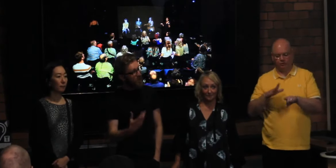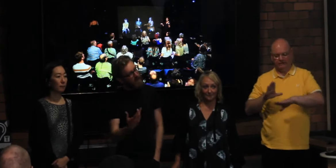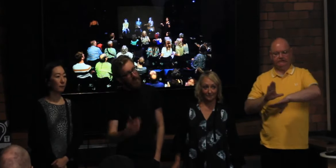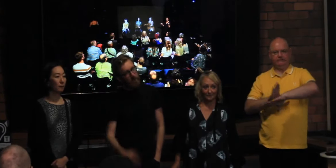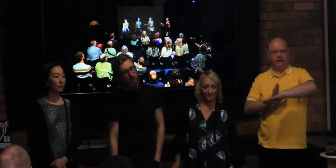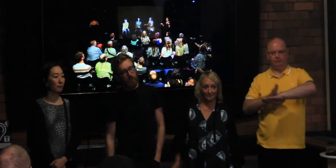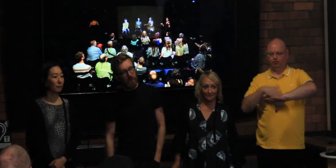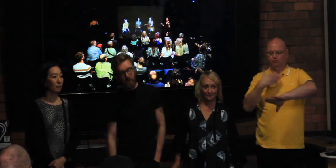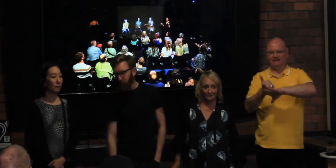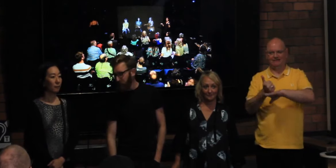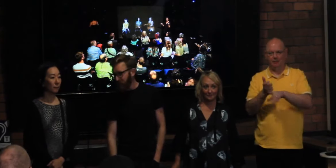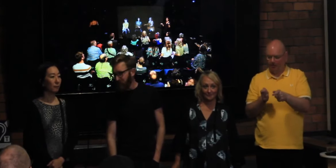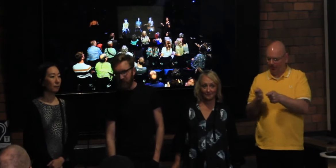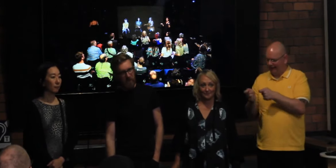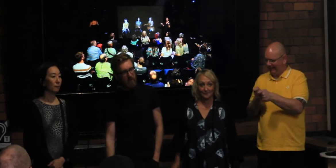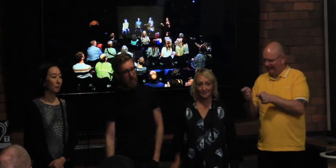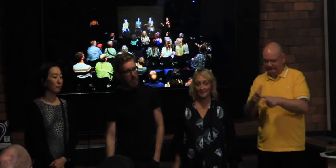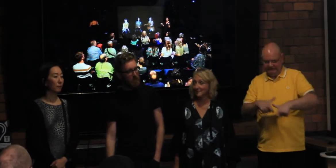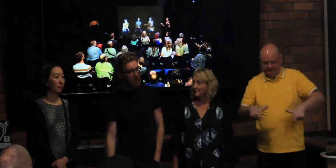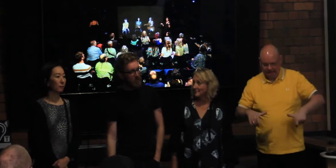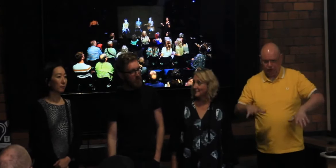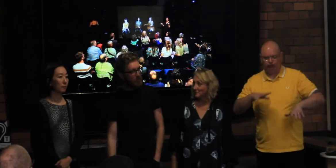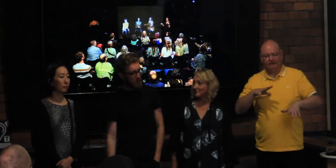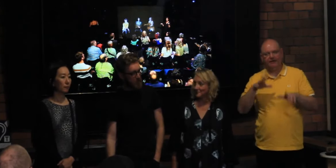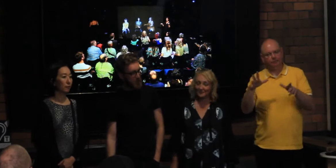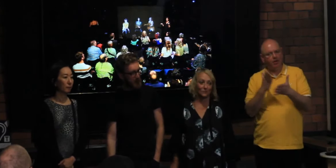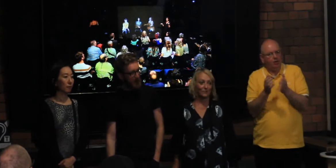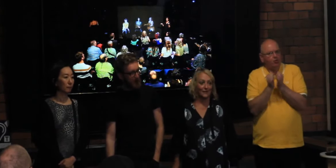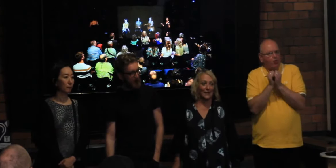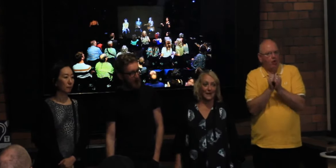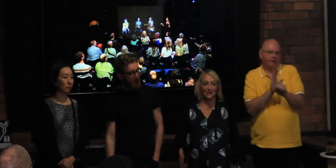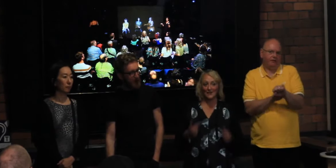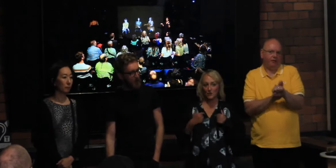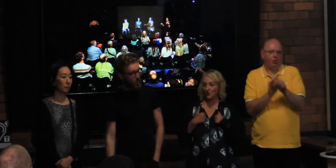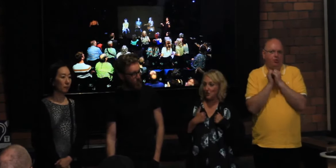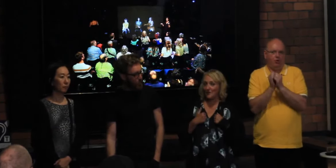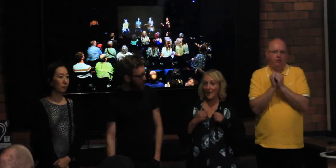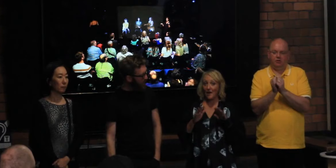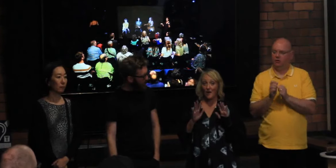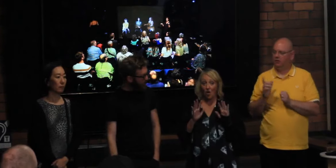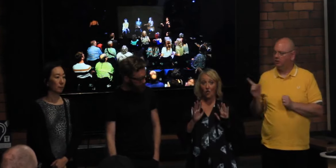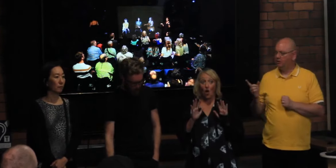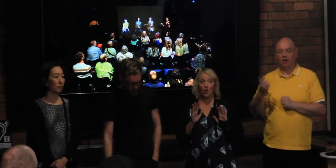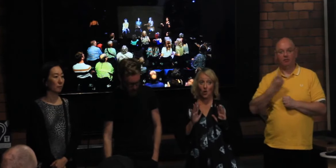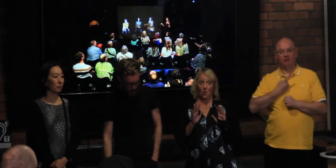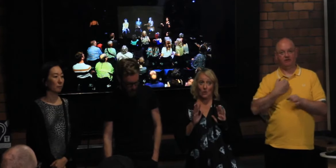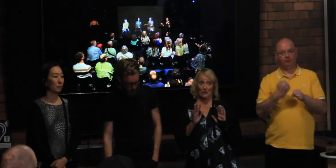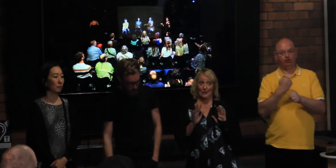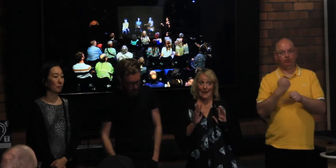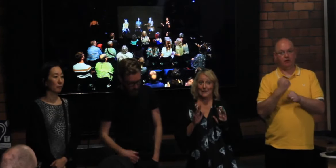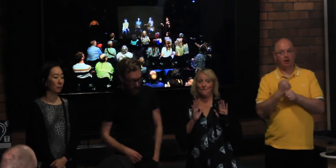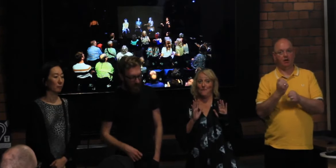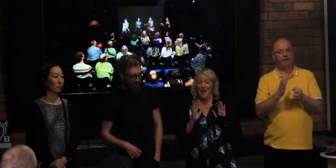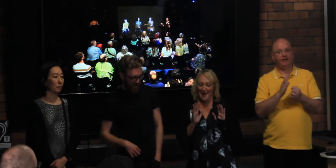you know, it's worth spending time on things that I think matter. And just as producer, the